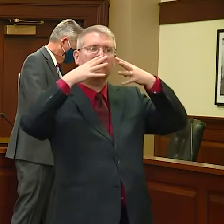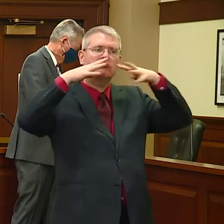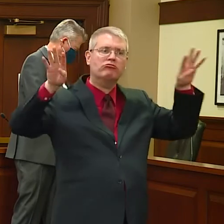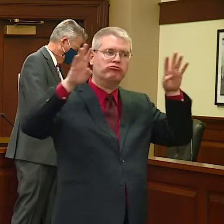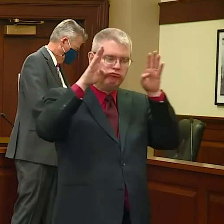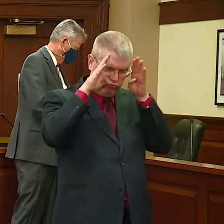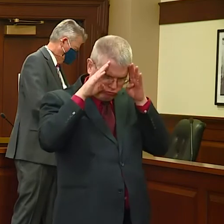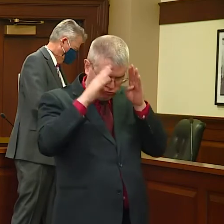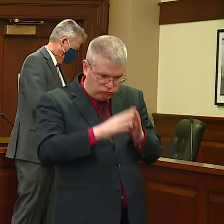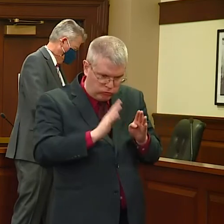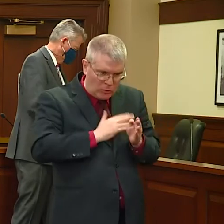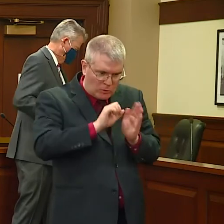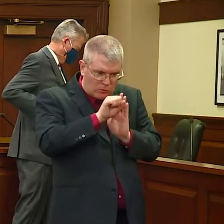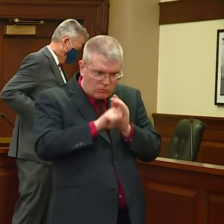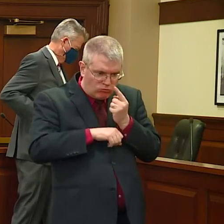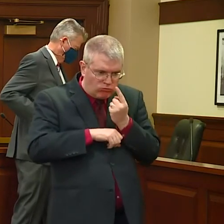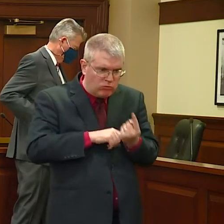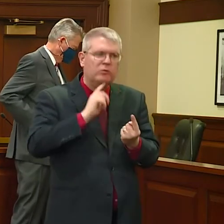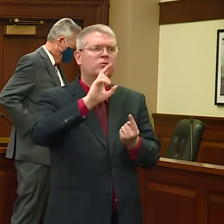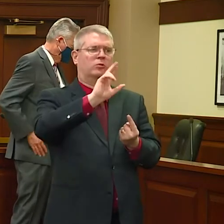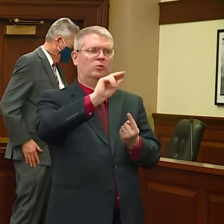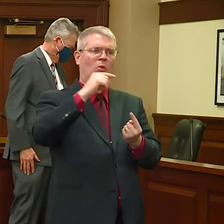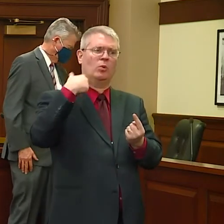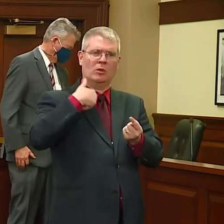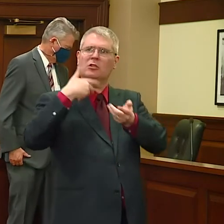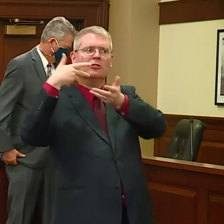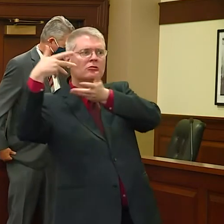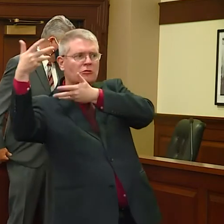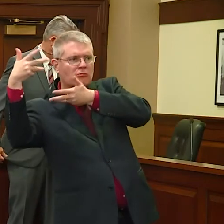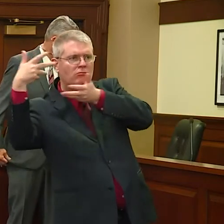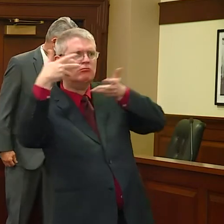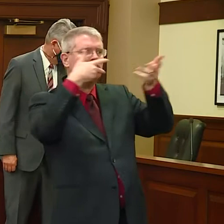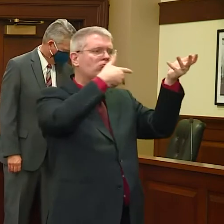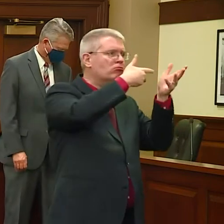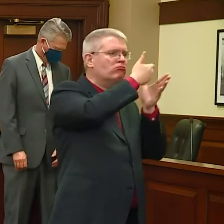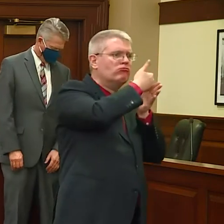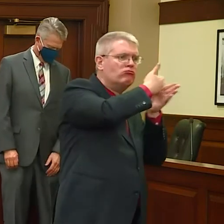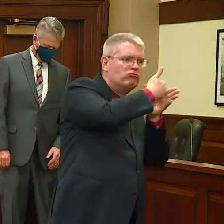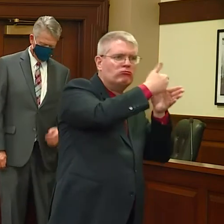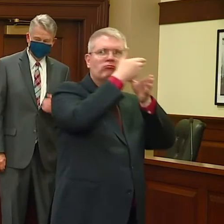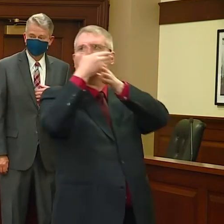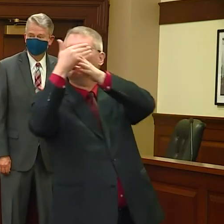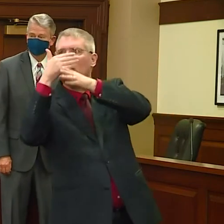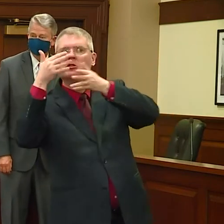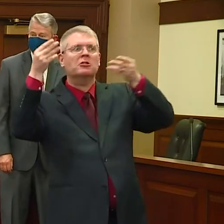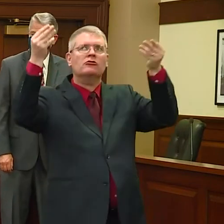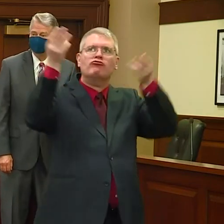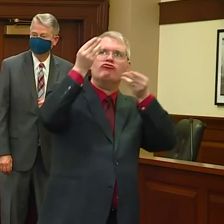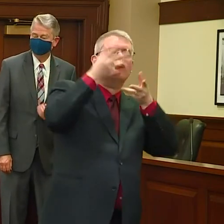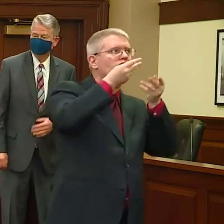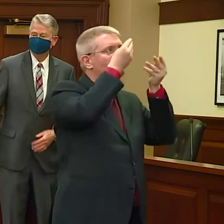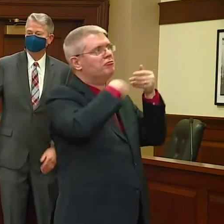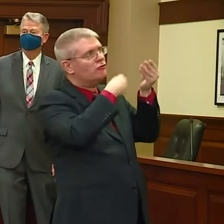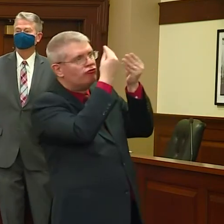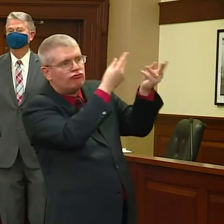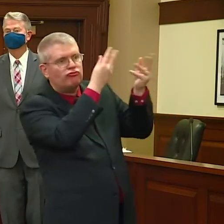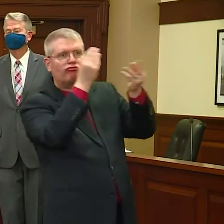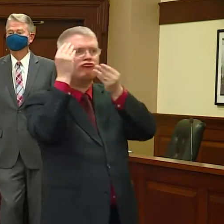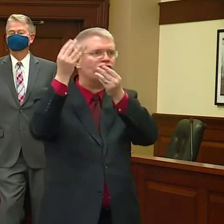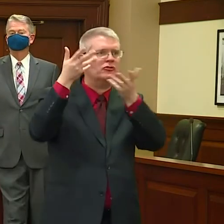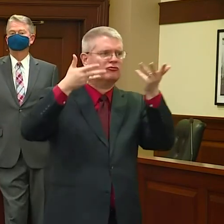law, and emphasizing that ultimately what every expert says out there is it's about